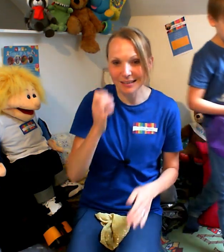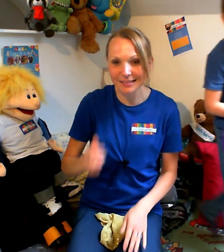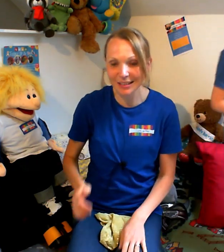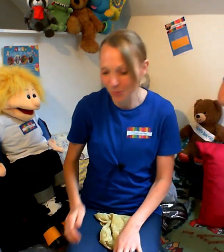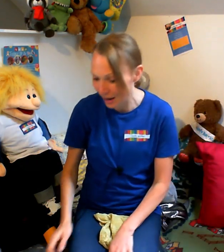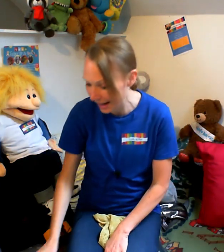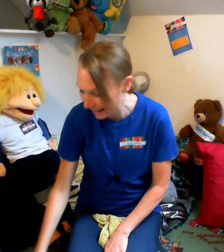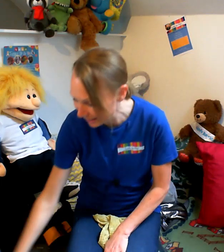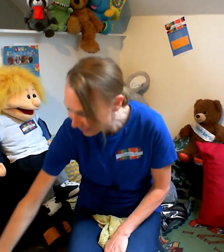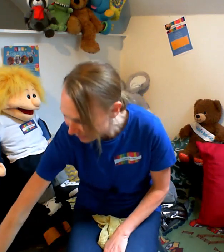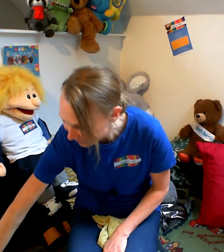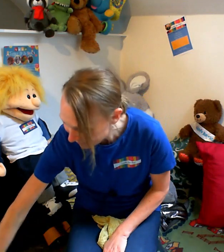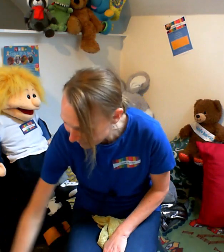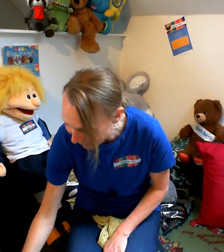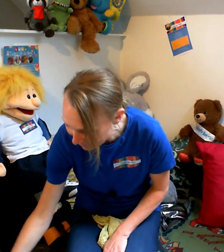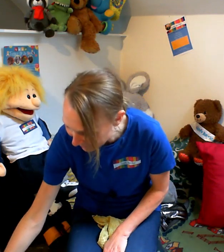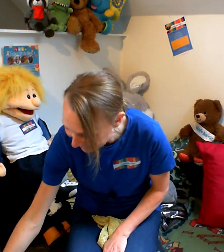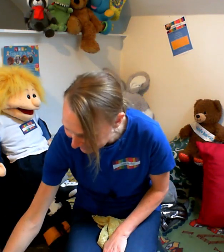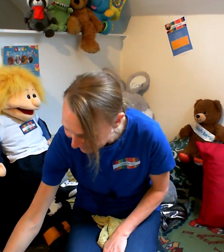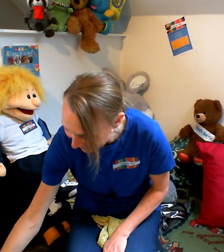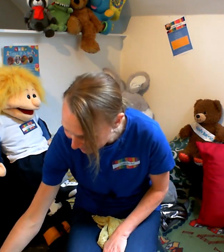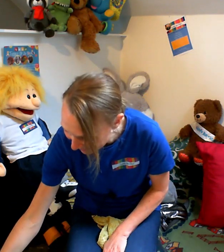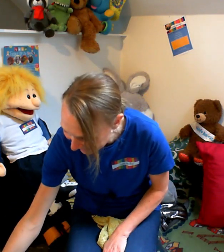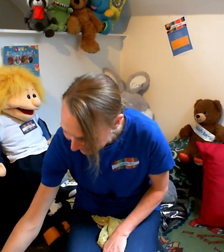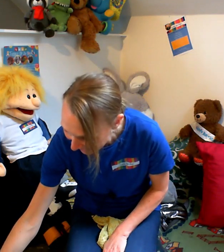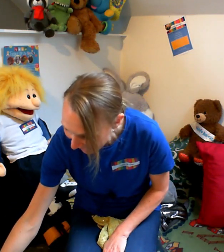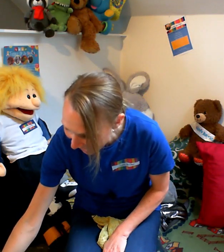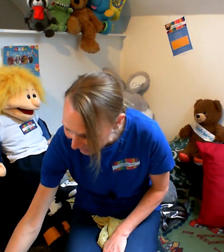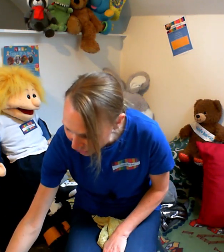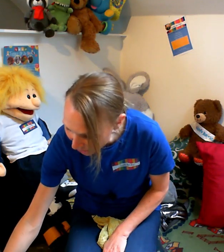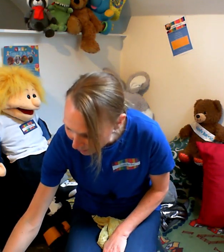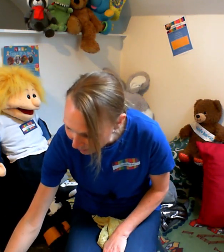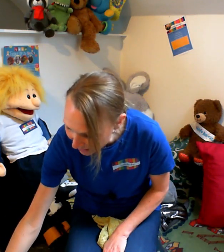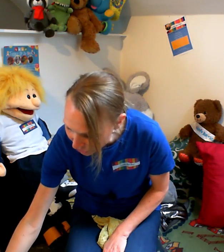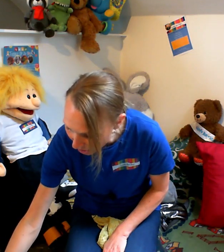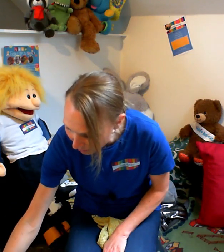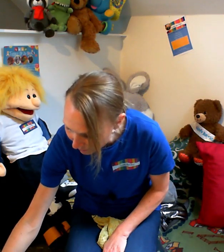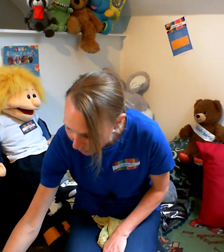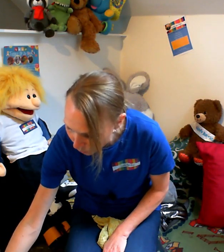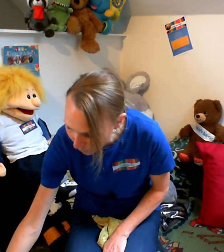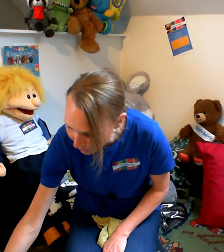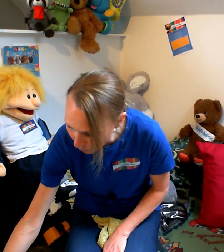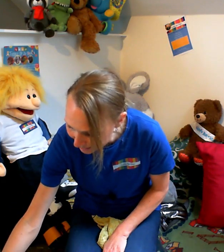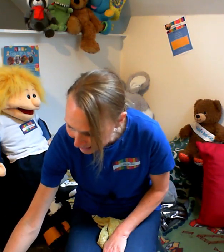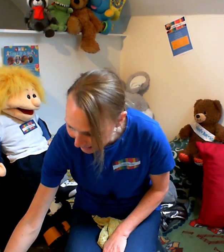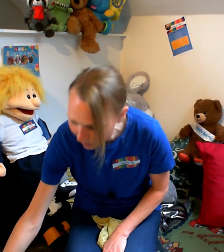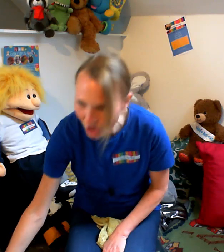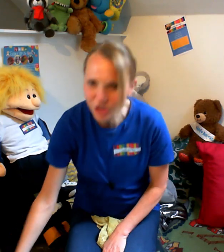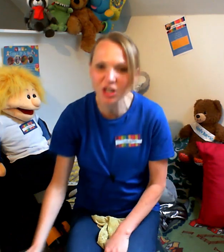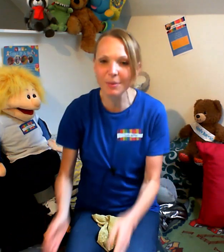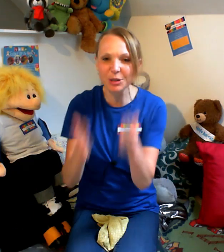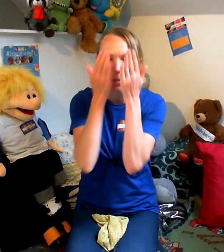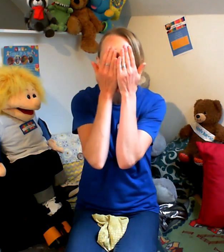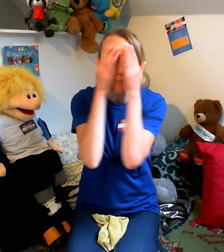did well. Everyone else did very well. And shall we finish off with one silly one? Shall we do a bit of